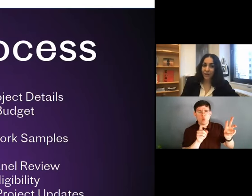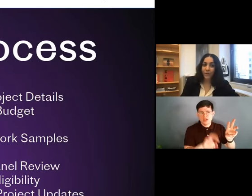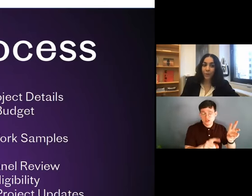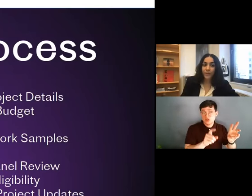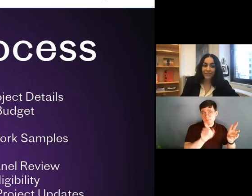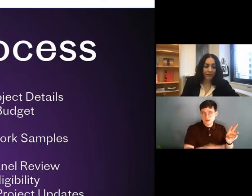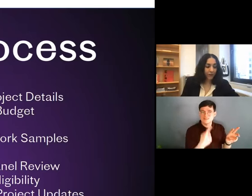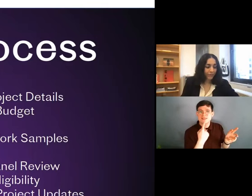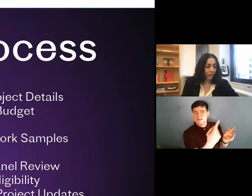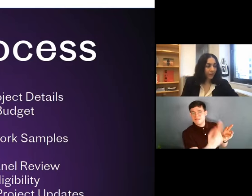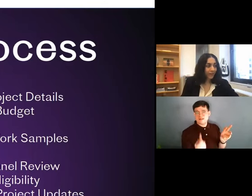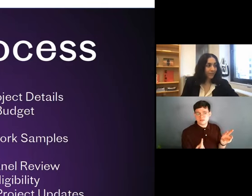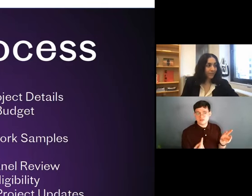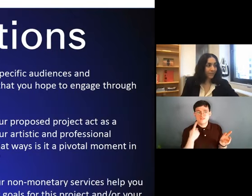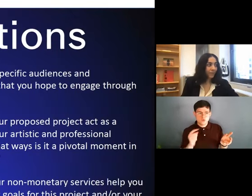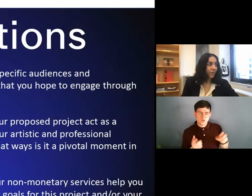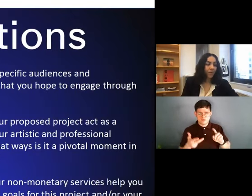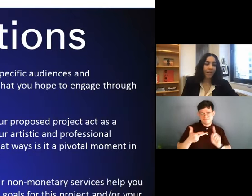answer for the letter of inquiry.